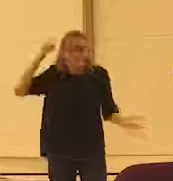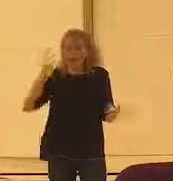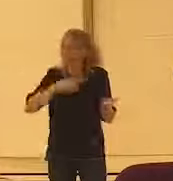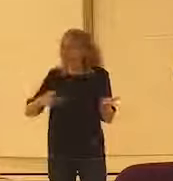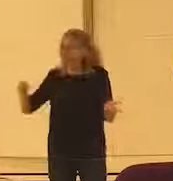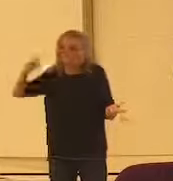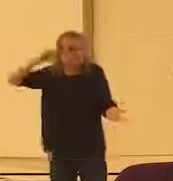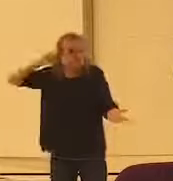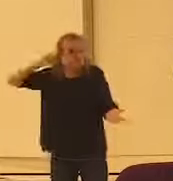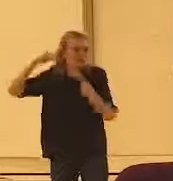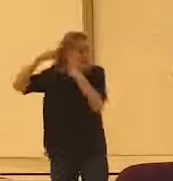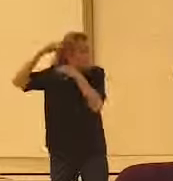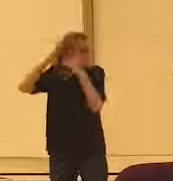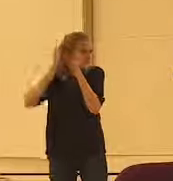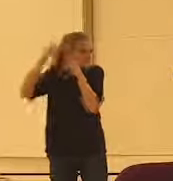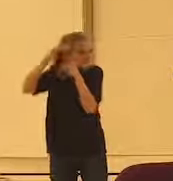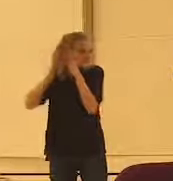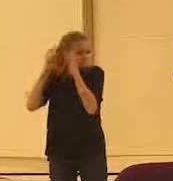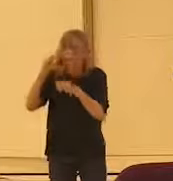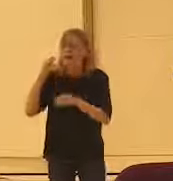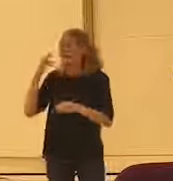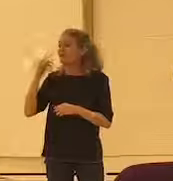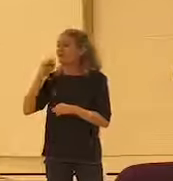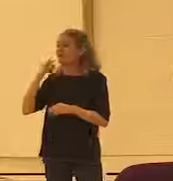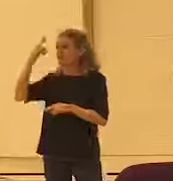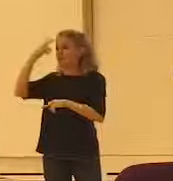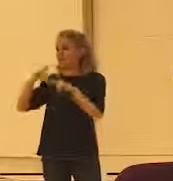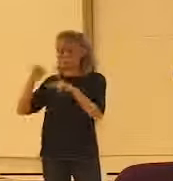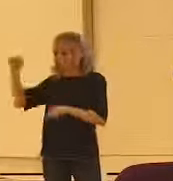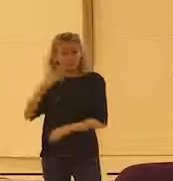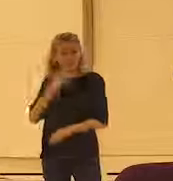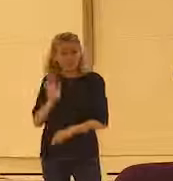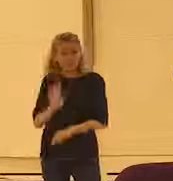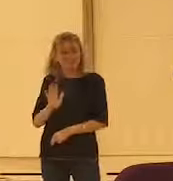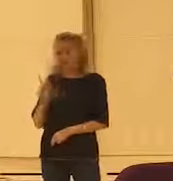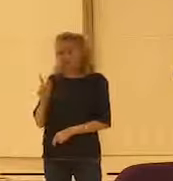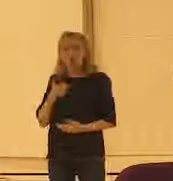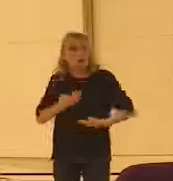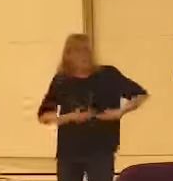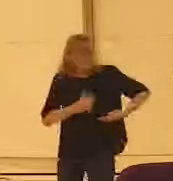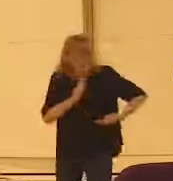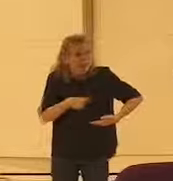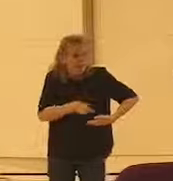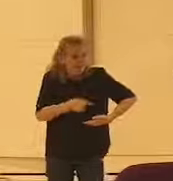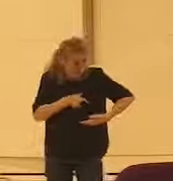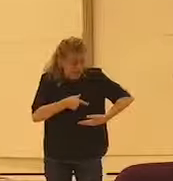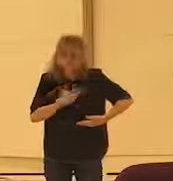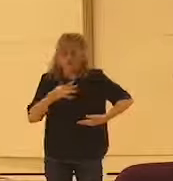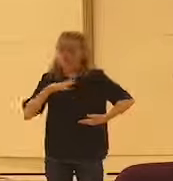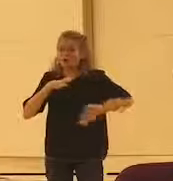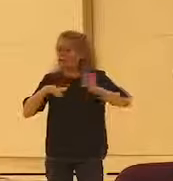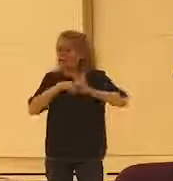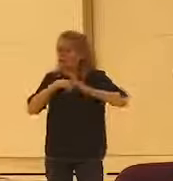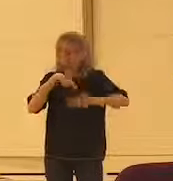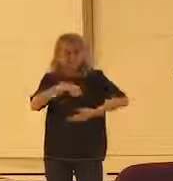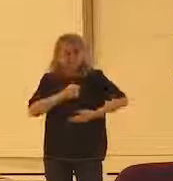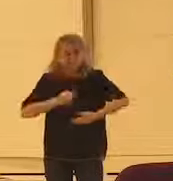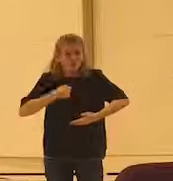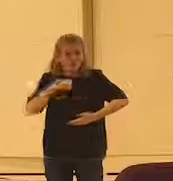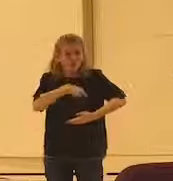audised. They already talk about hearing aids, cochlear implants to fix it. So it's not really the hearing parents' fault. They go,